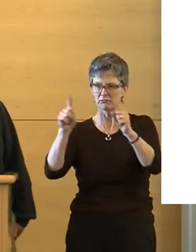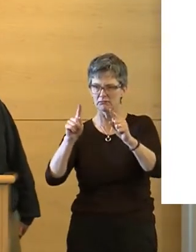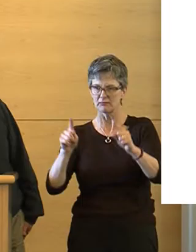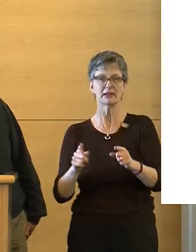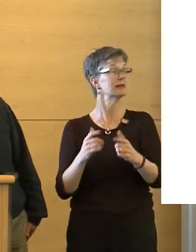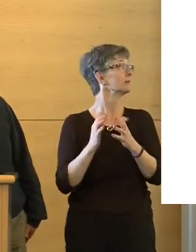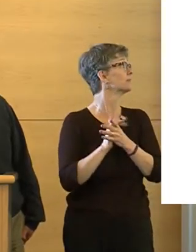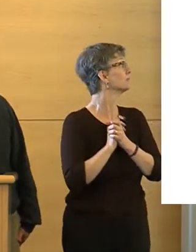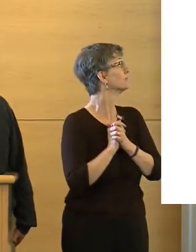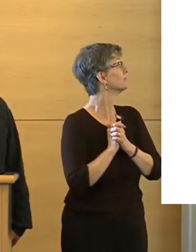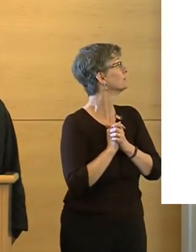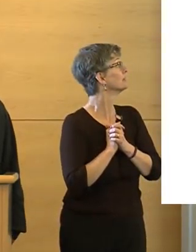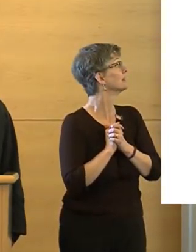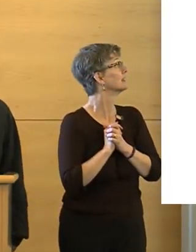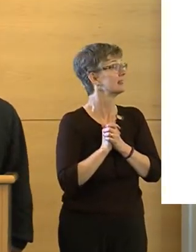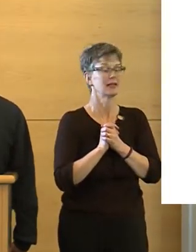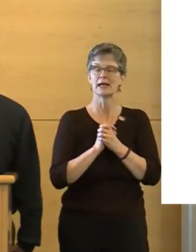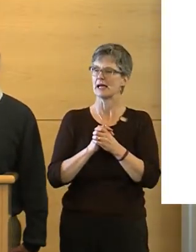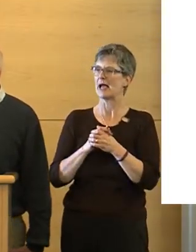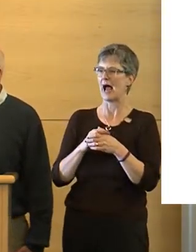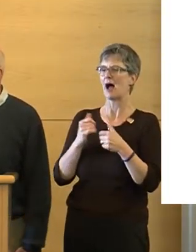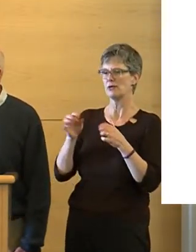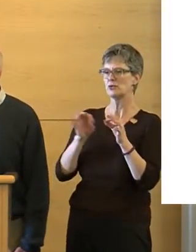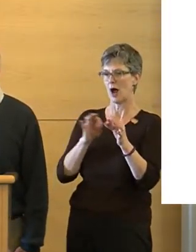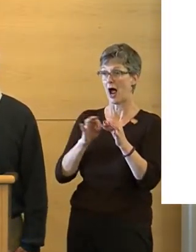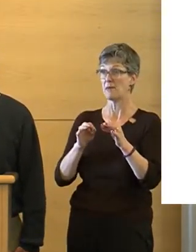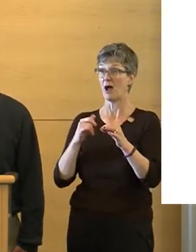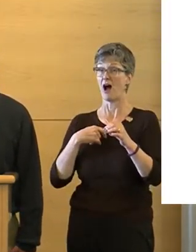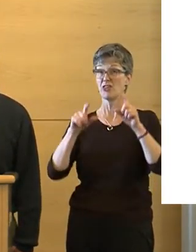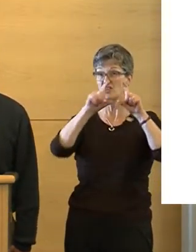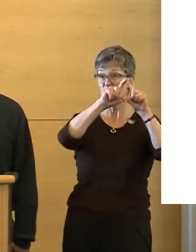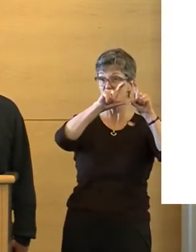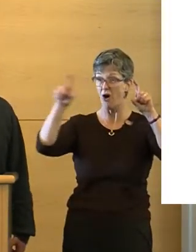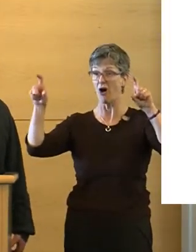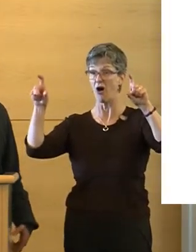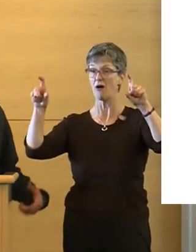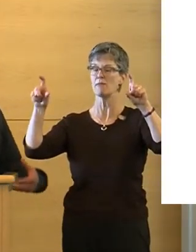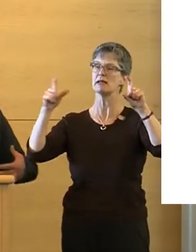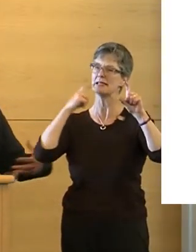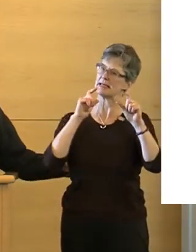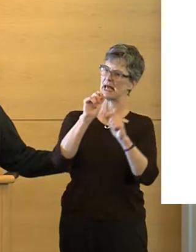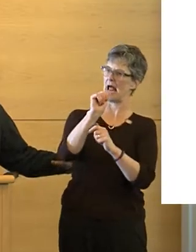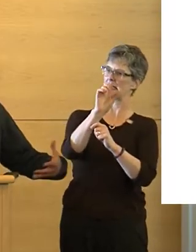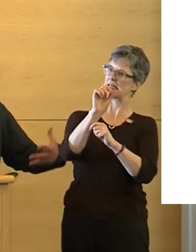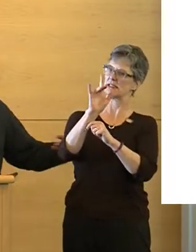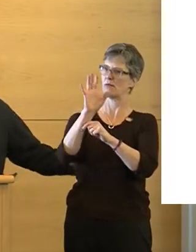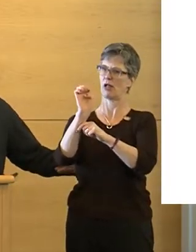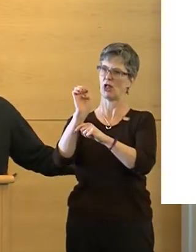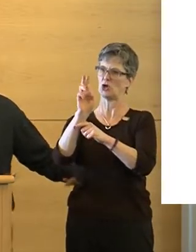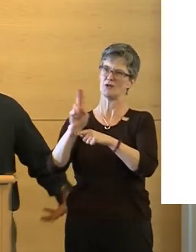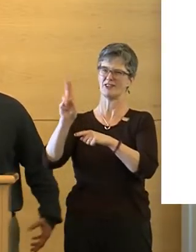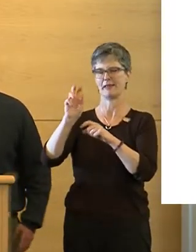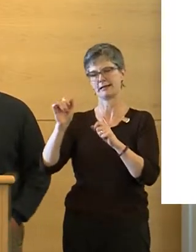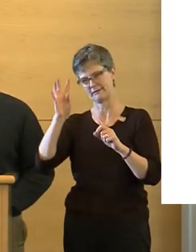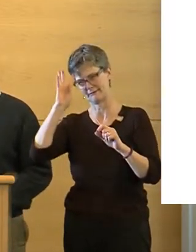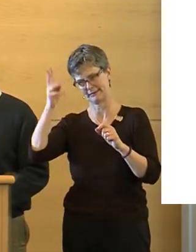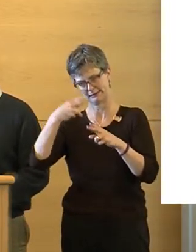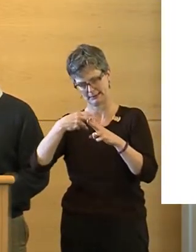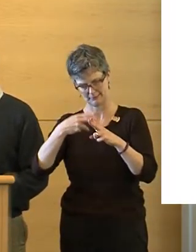just a big blob of text. If we visually format this and add structure to it,